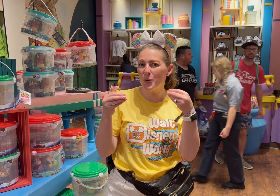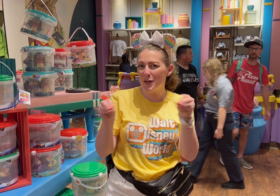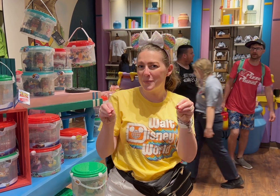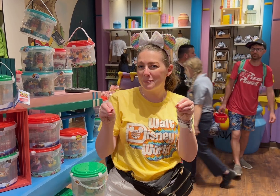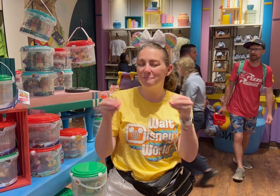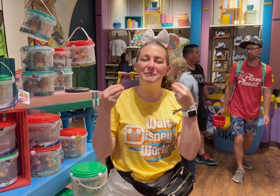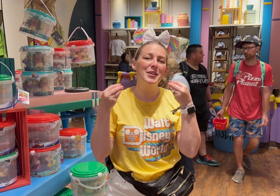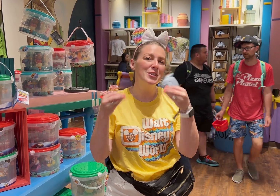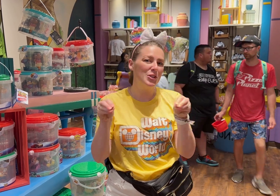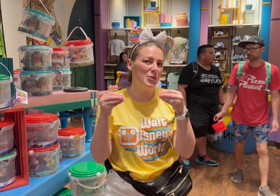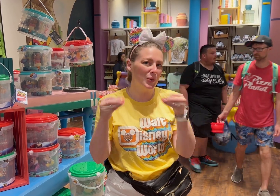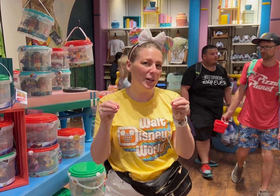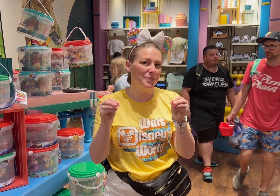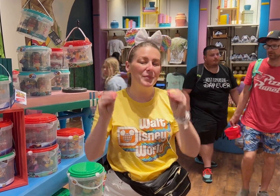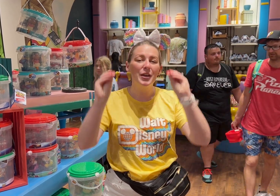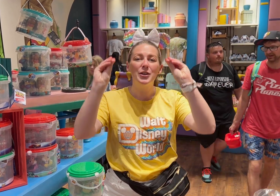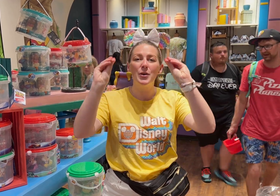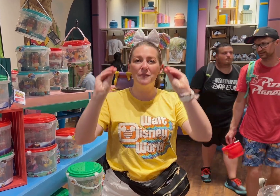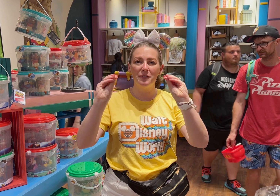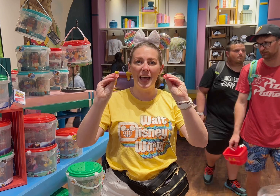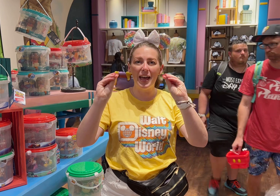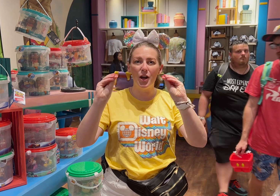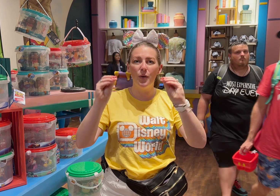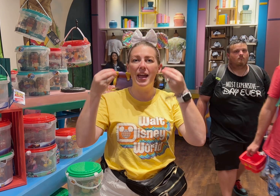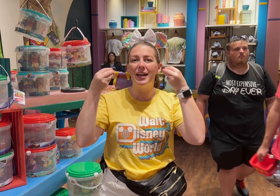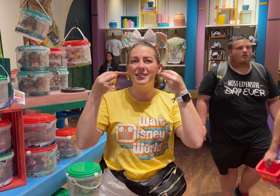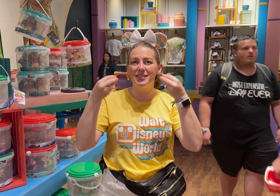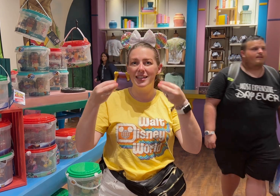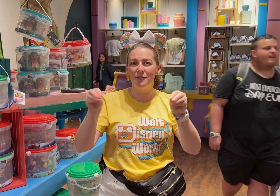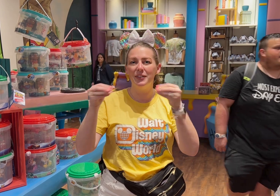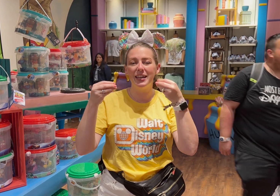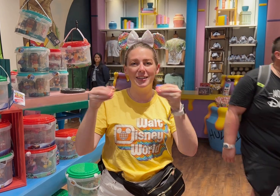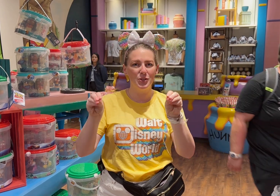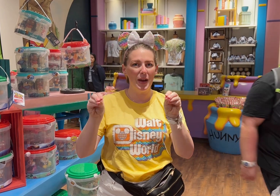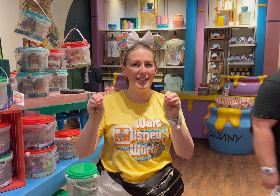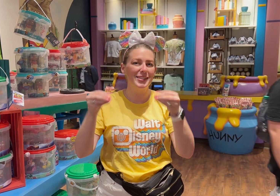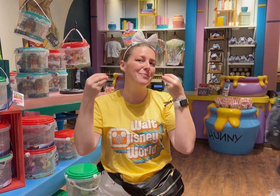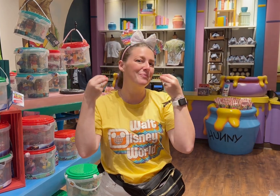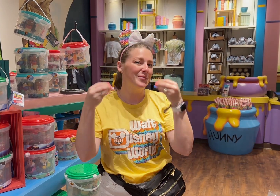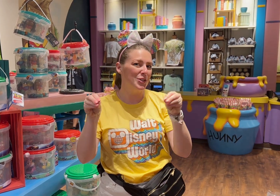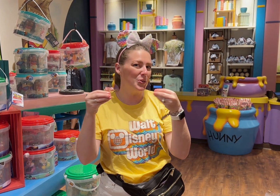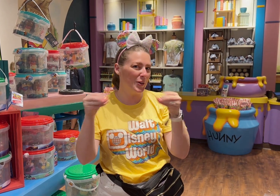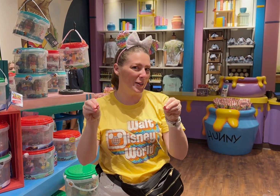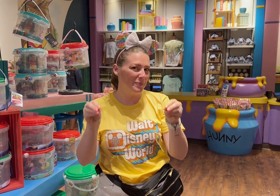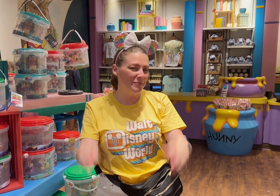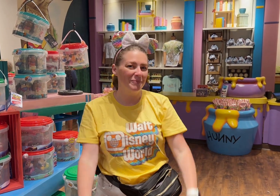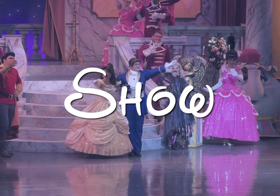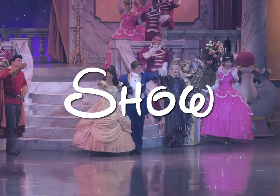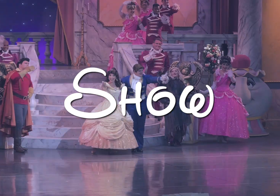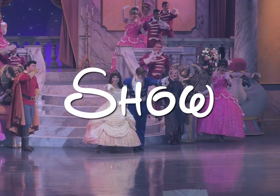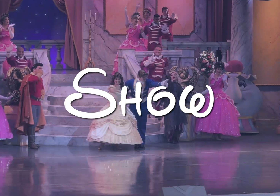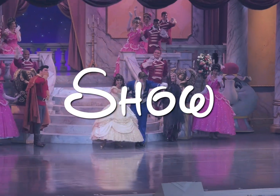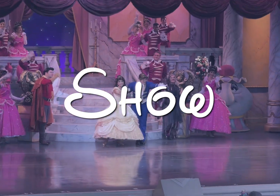Store. Store. You have flat O hands that flick twice. Store.